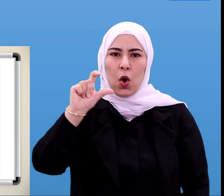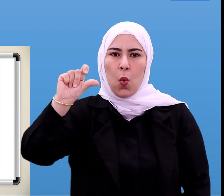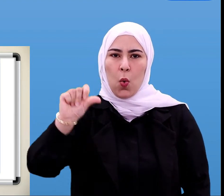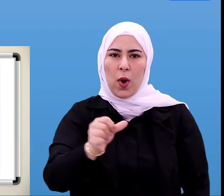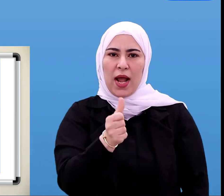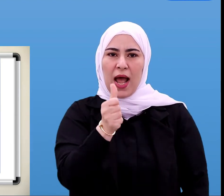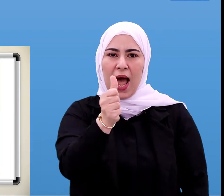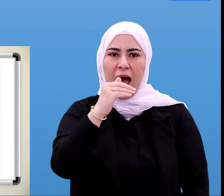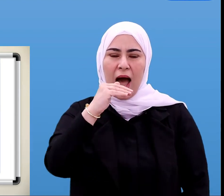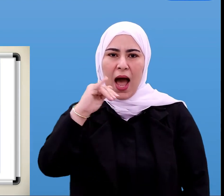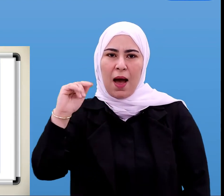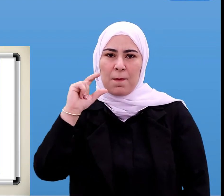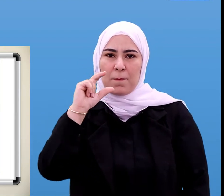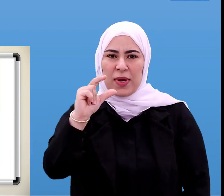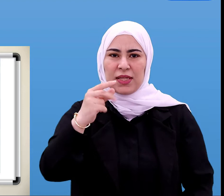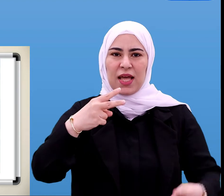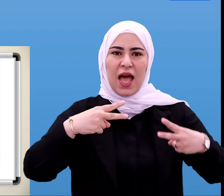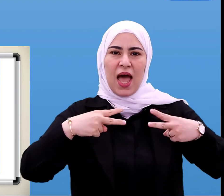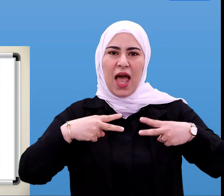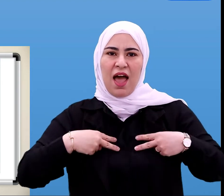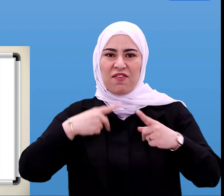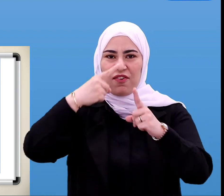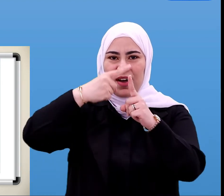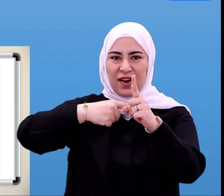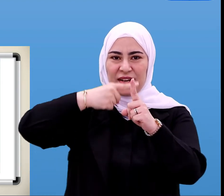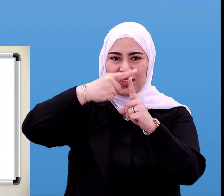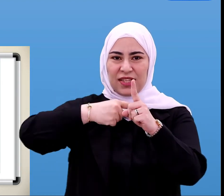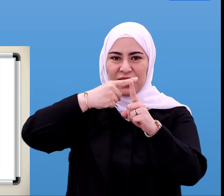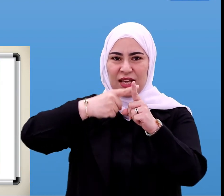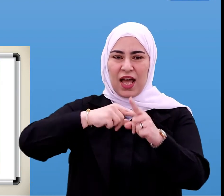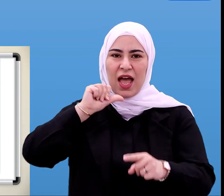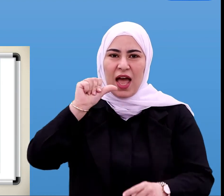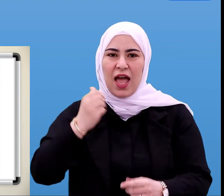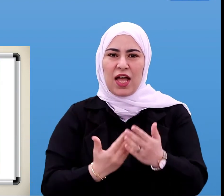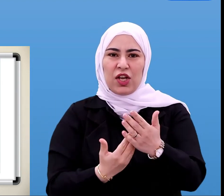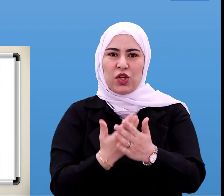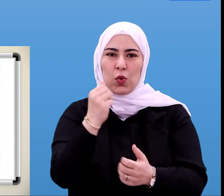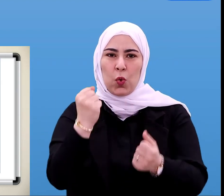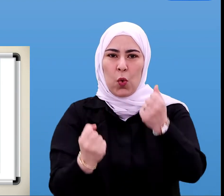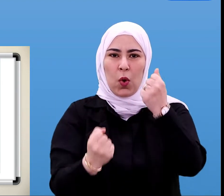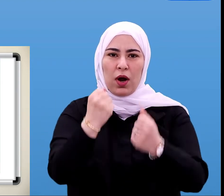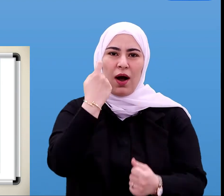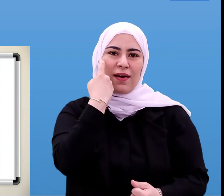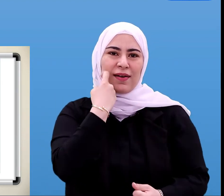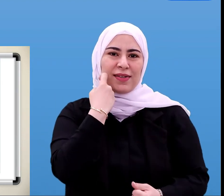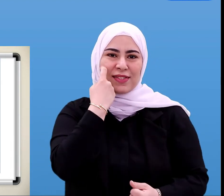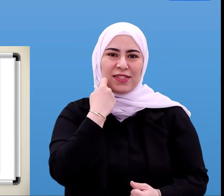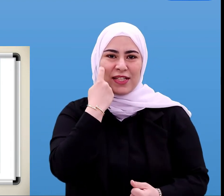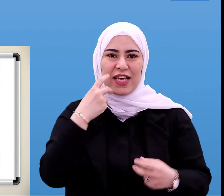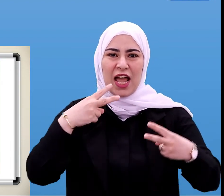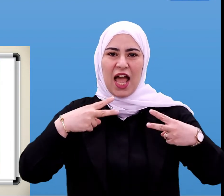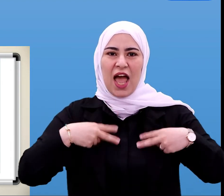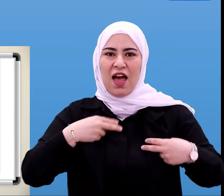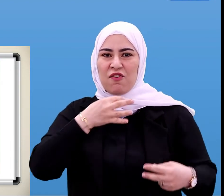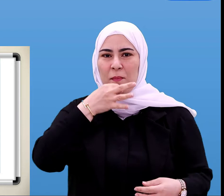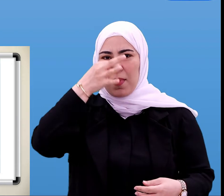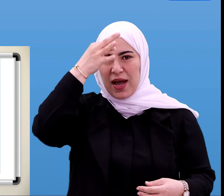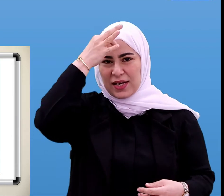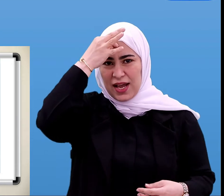recently. Have also indicates that this sentence is in the present perfect and the verb coming after it in